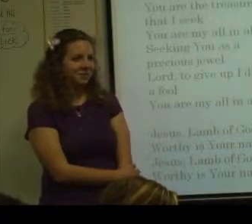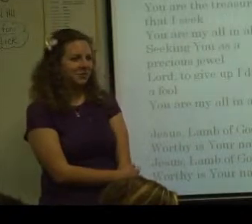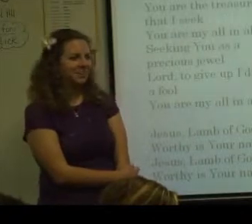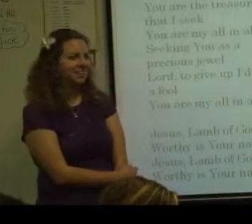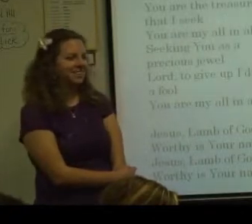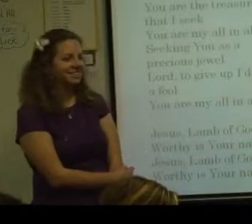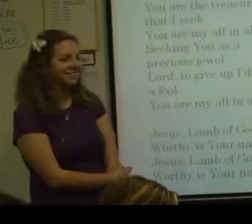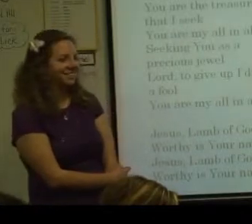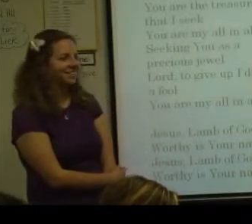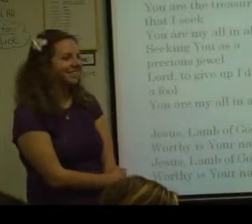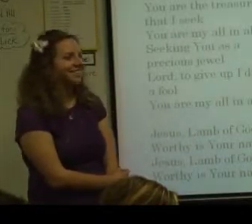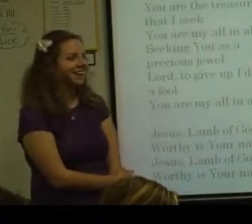guys think?